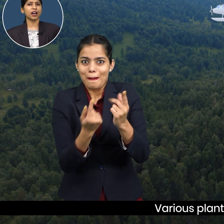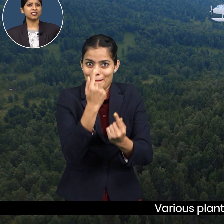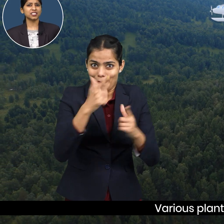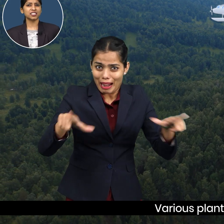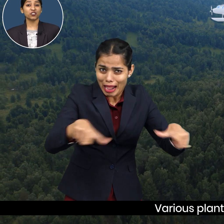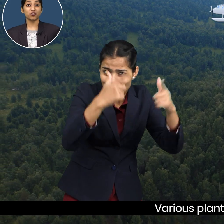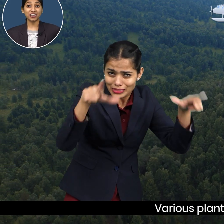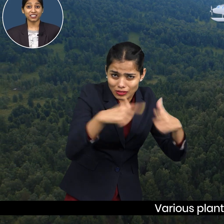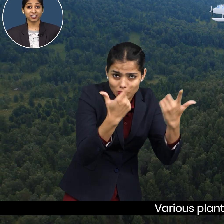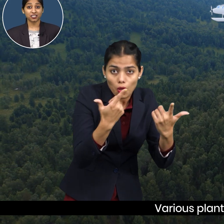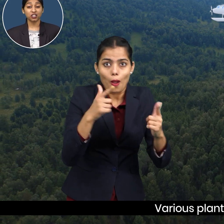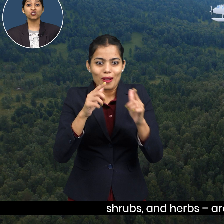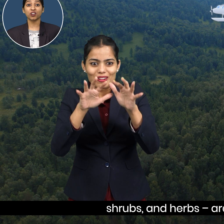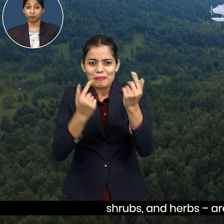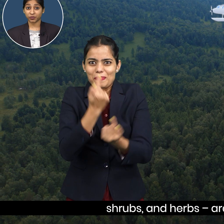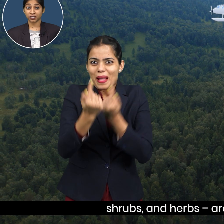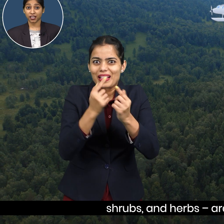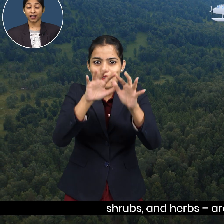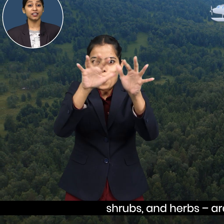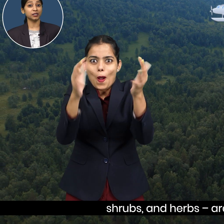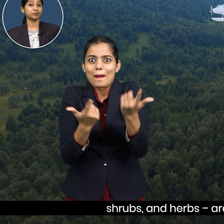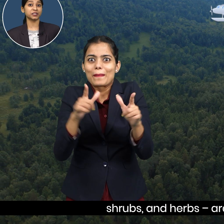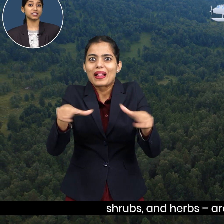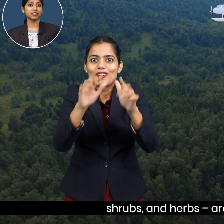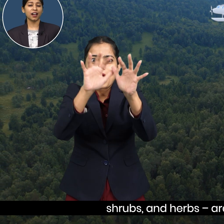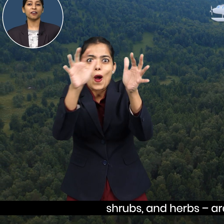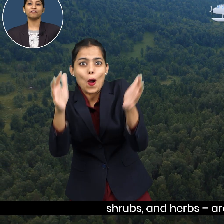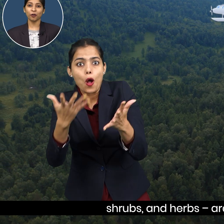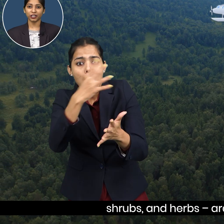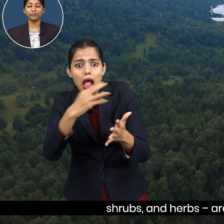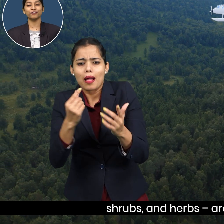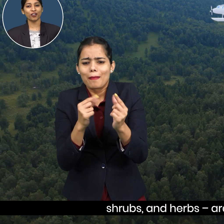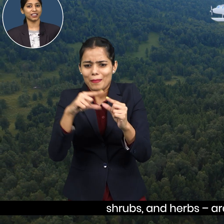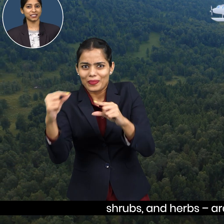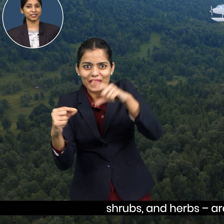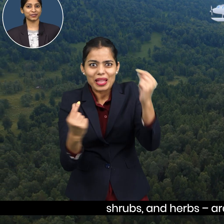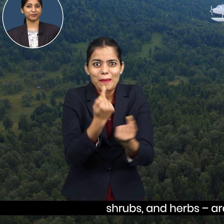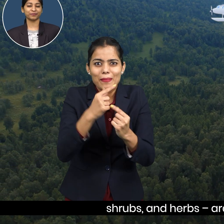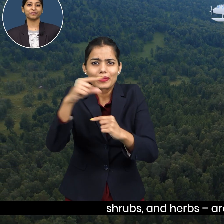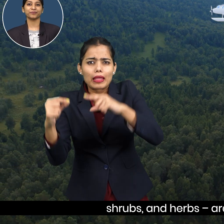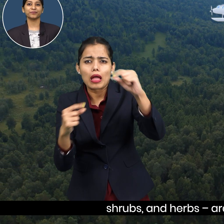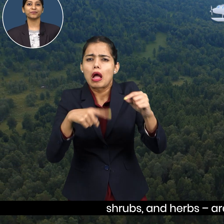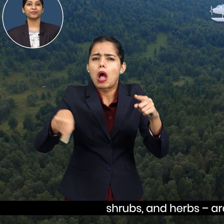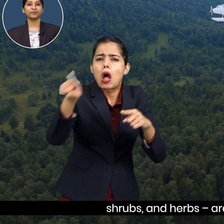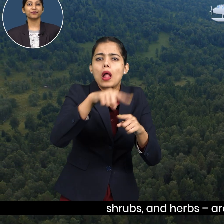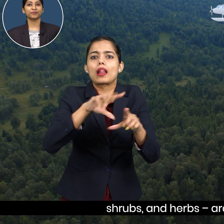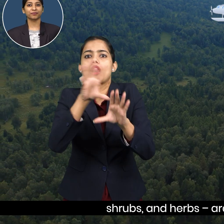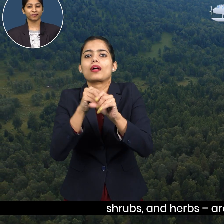Various plants, trees, shrubs, and herbs are found in forests.